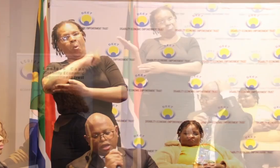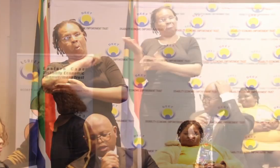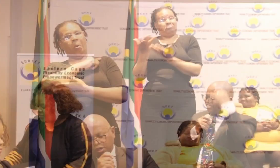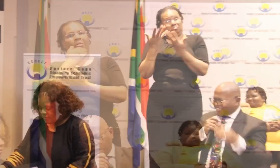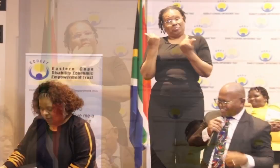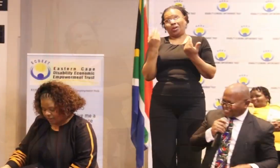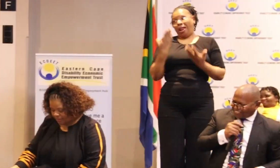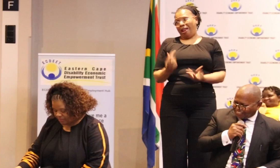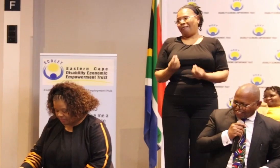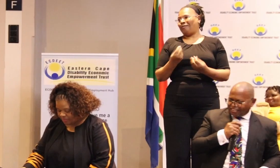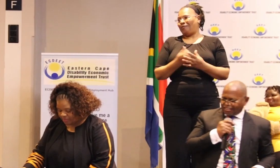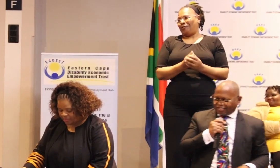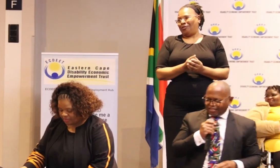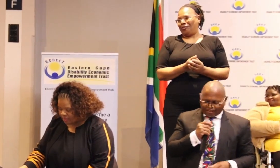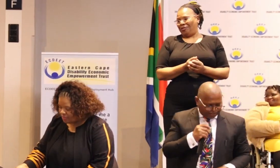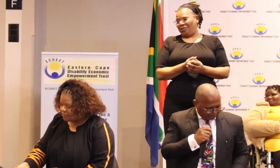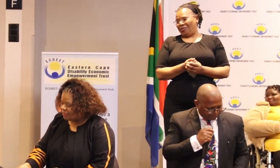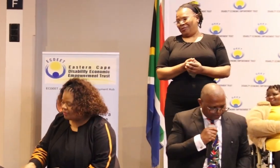kakhulu.